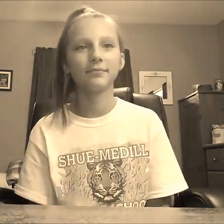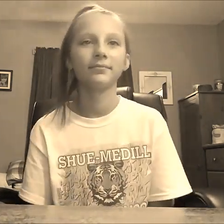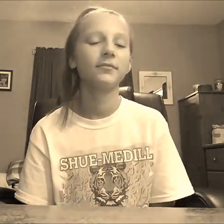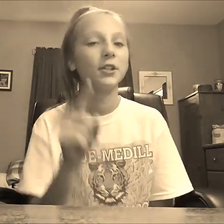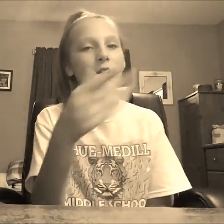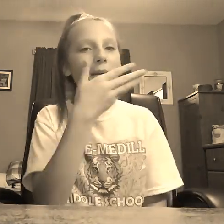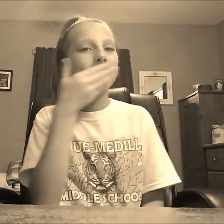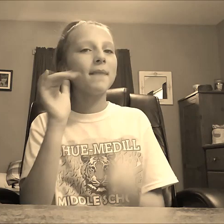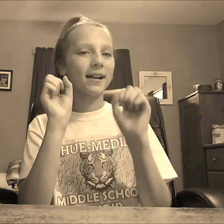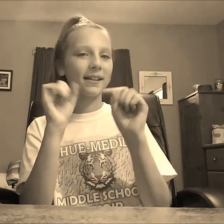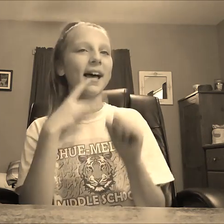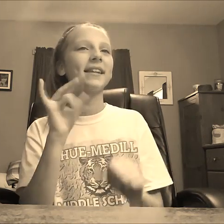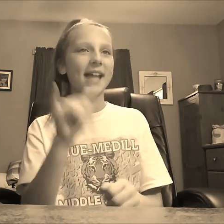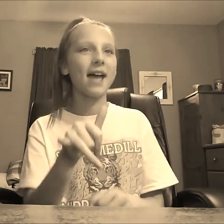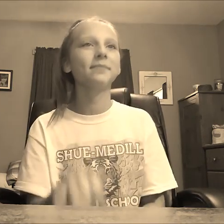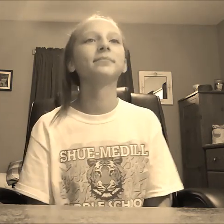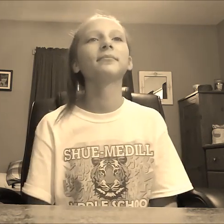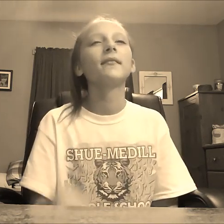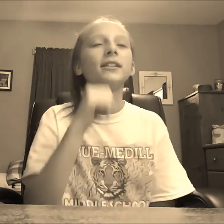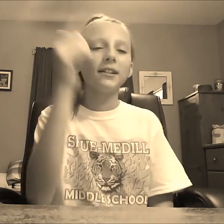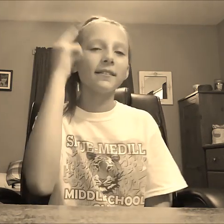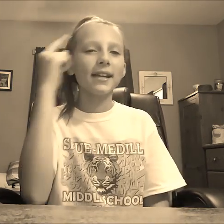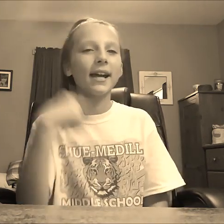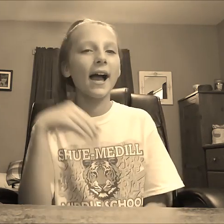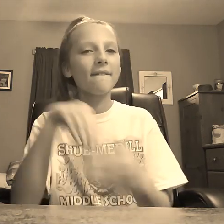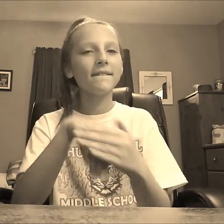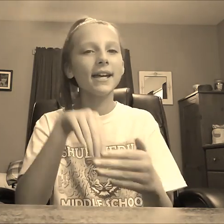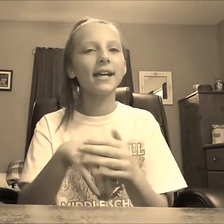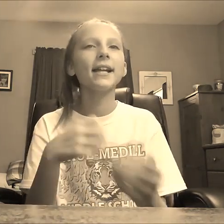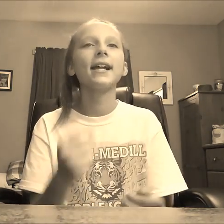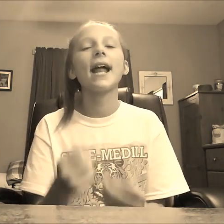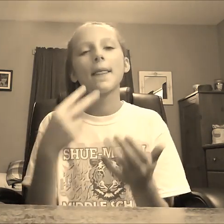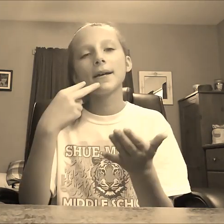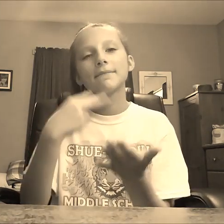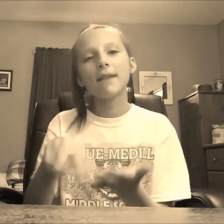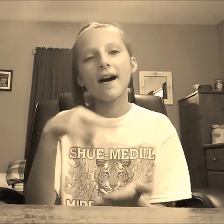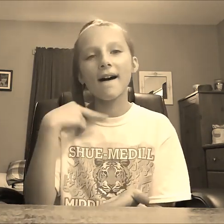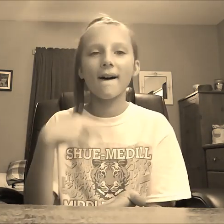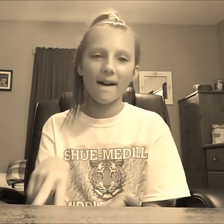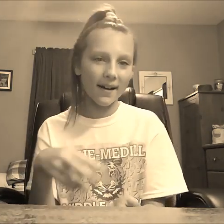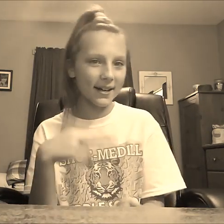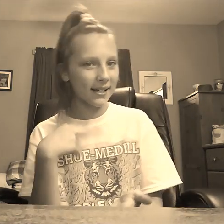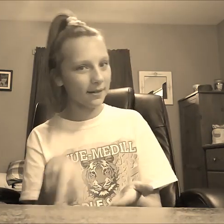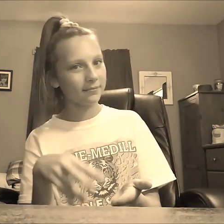you You make it better like that Don't think I fit in at this party